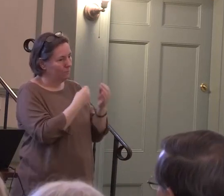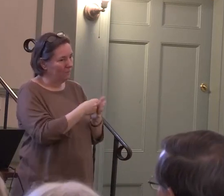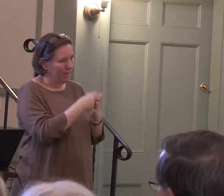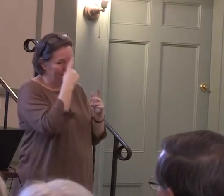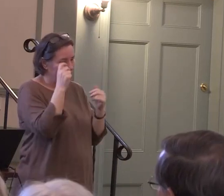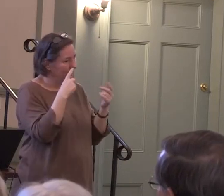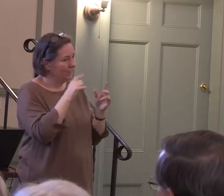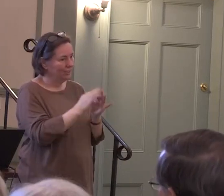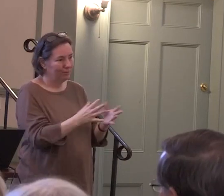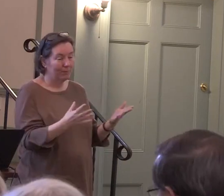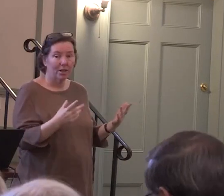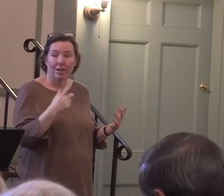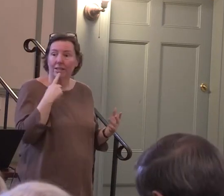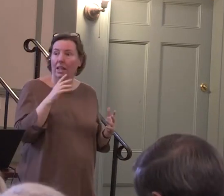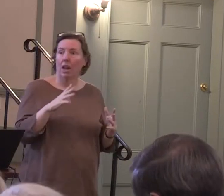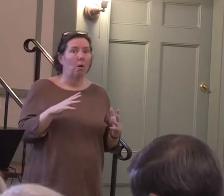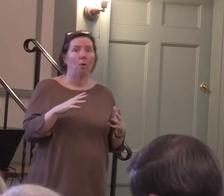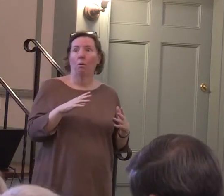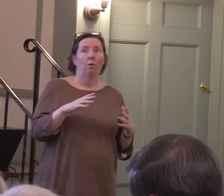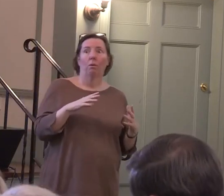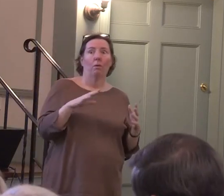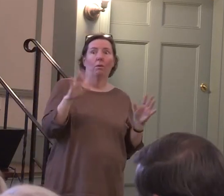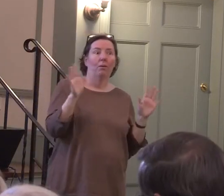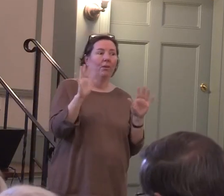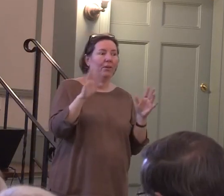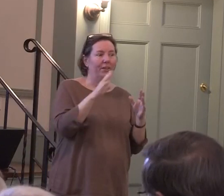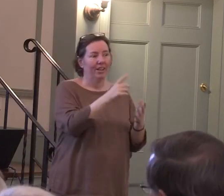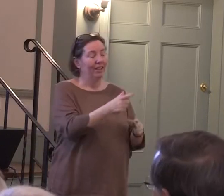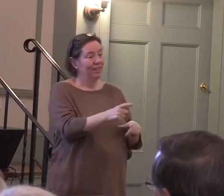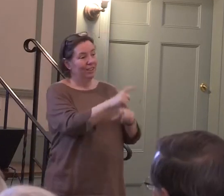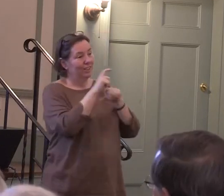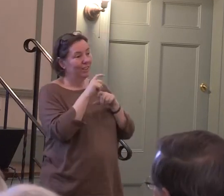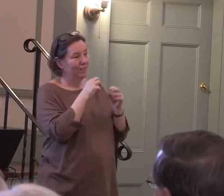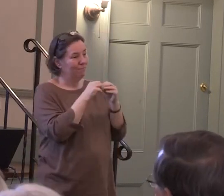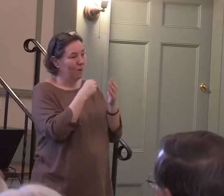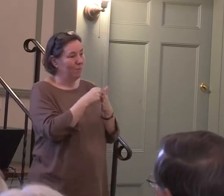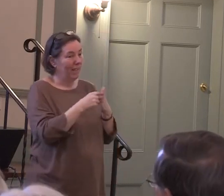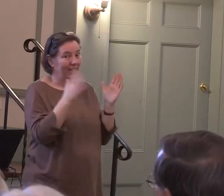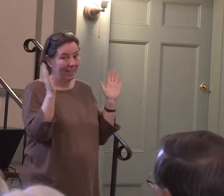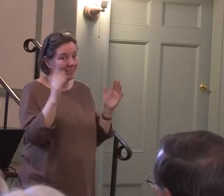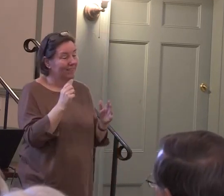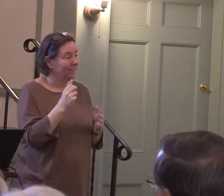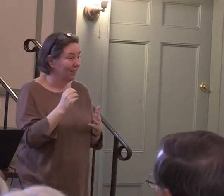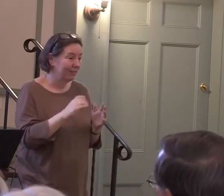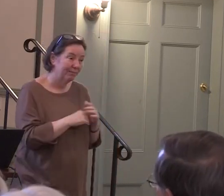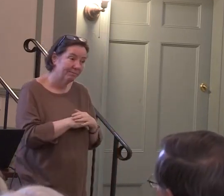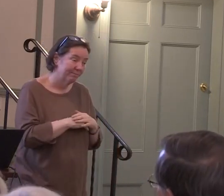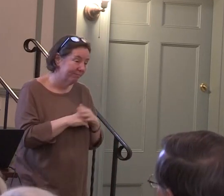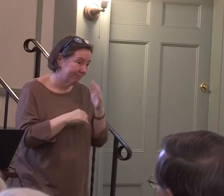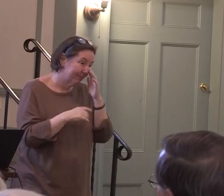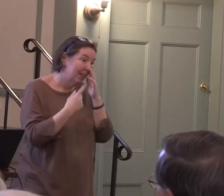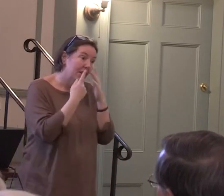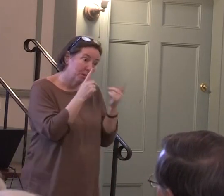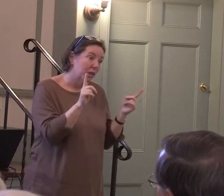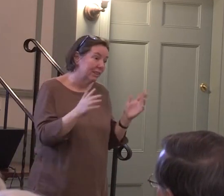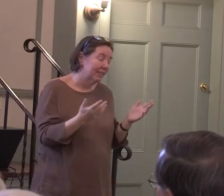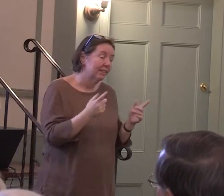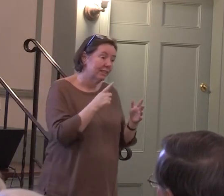They gave us more money. Well, oh no, don't do it. But it worked.